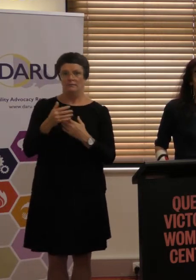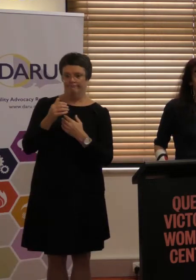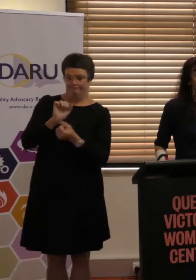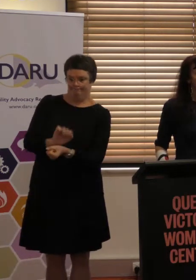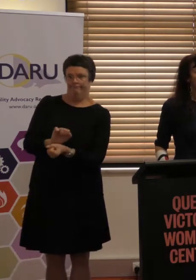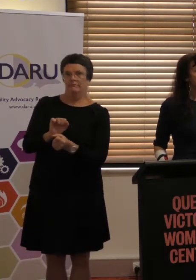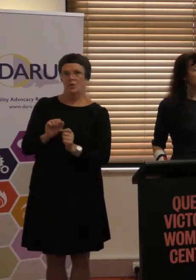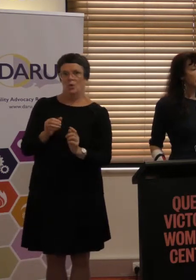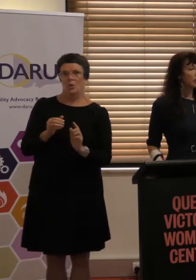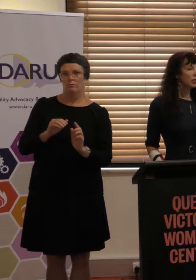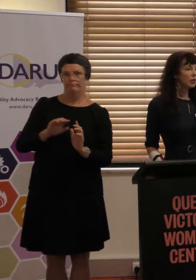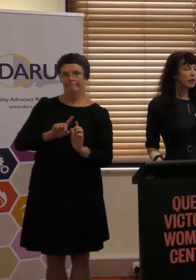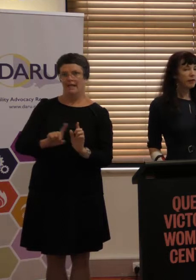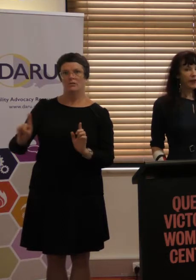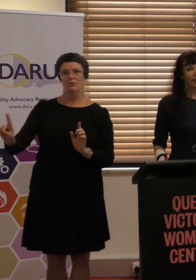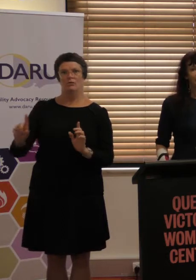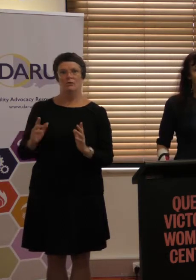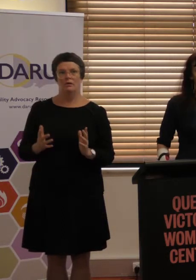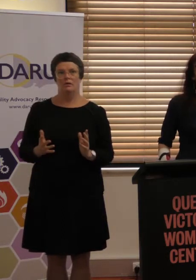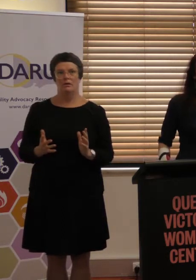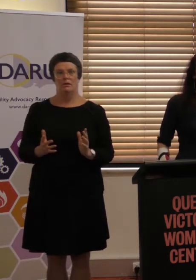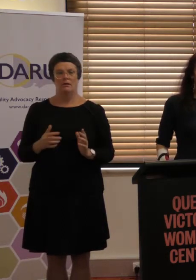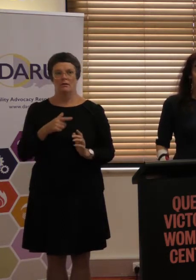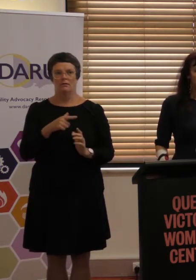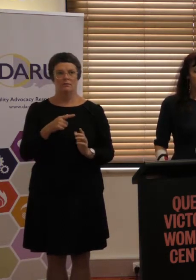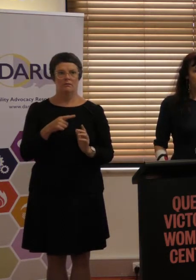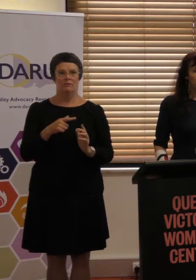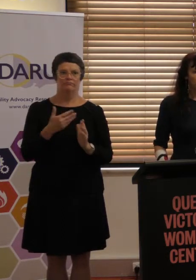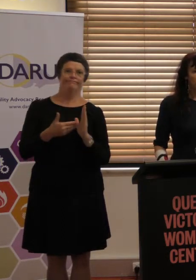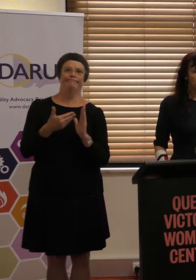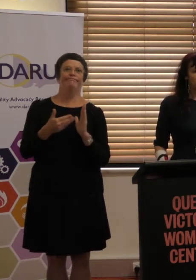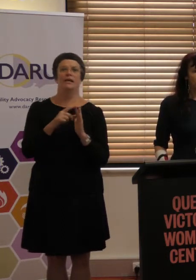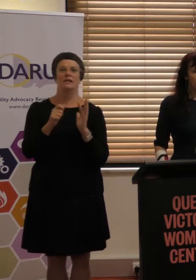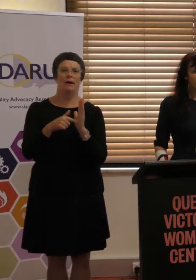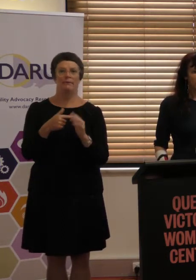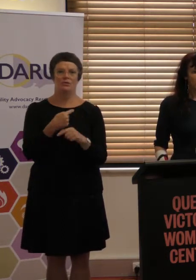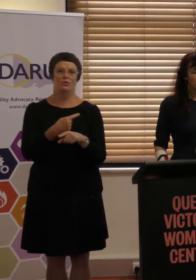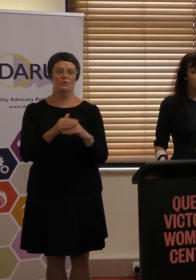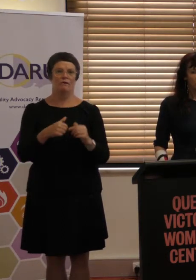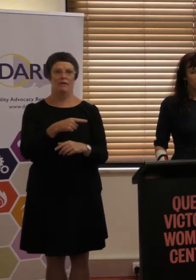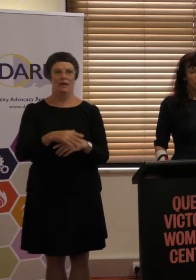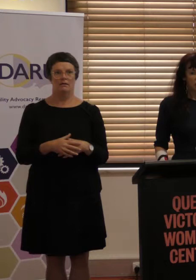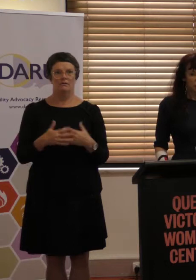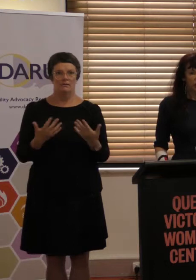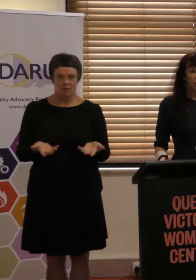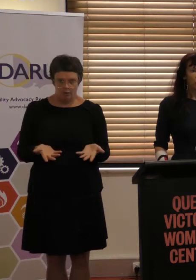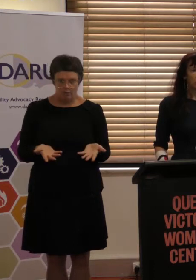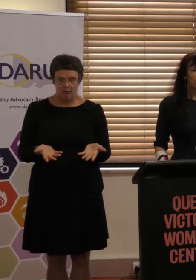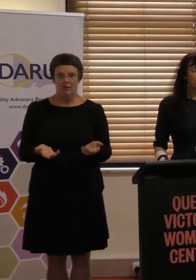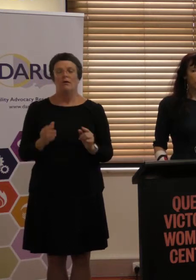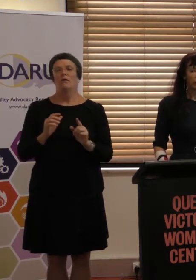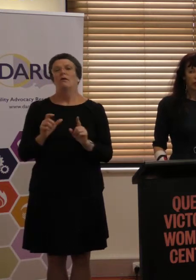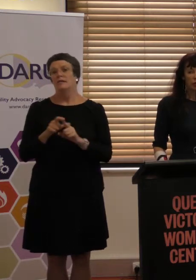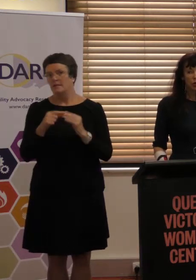out. So even in the face of the Victorian Equal Opportunity and Human Rights Commission, Disability